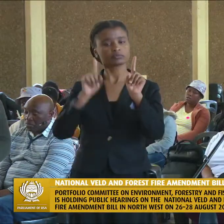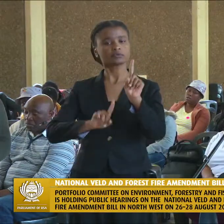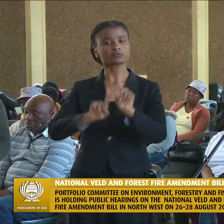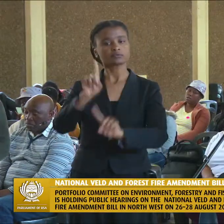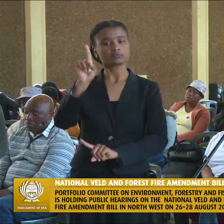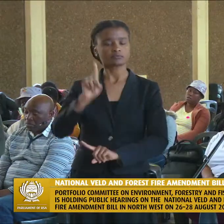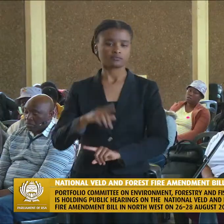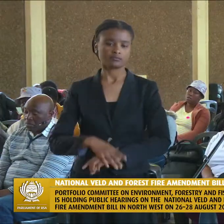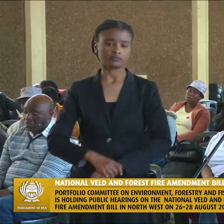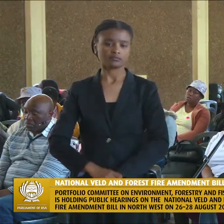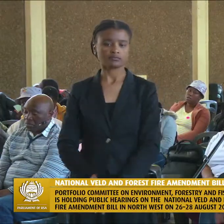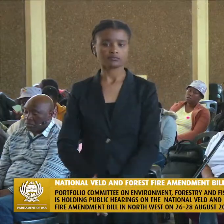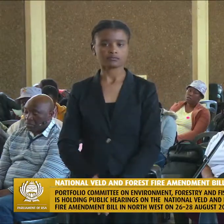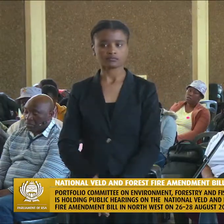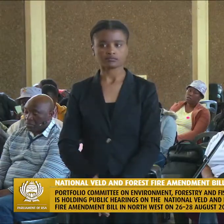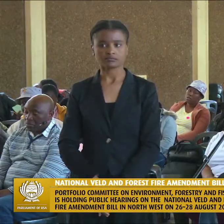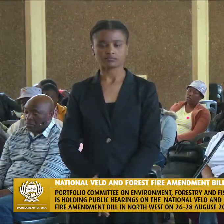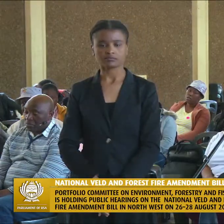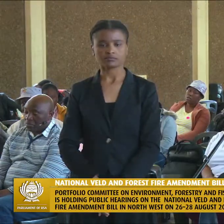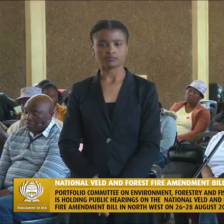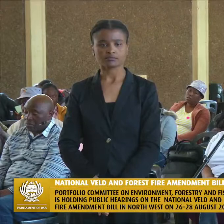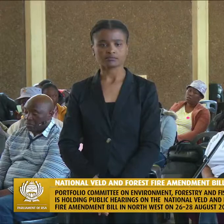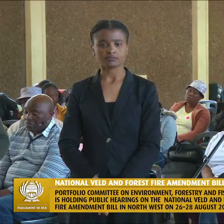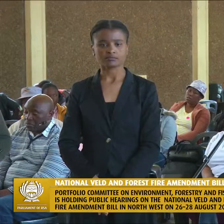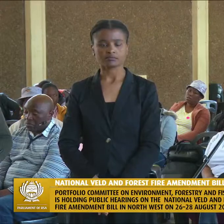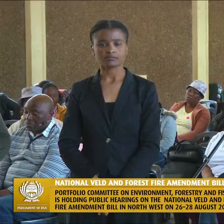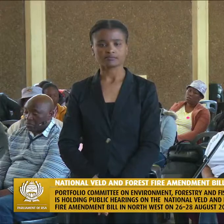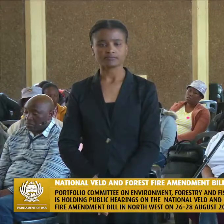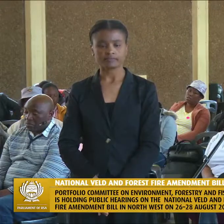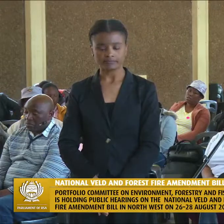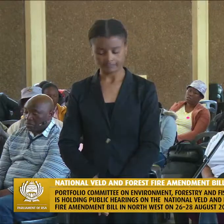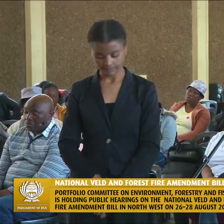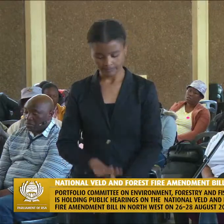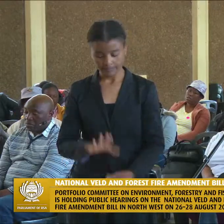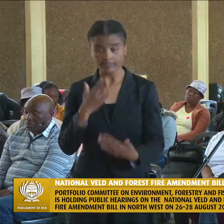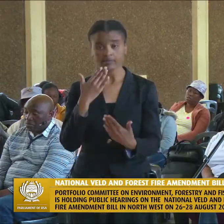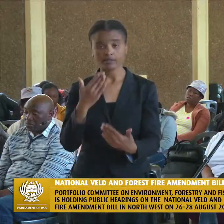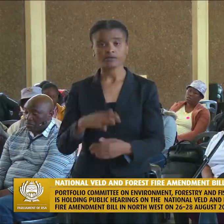so that we can win this challenge that we're facing thank you very much